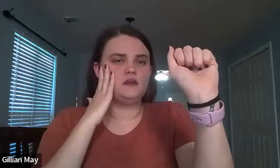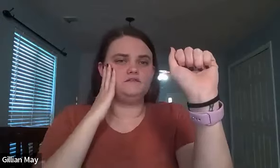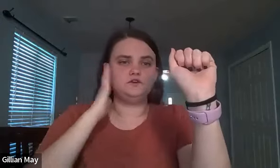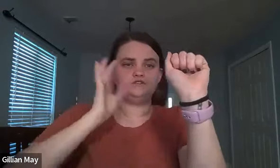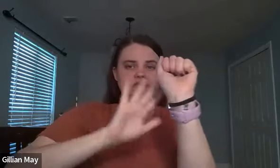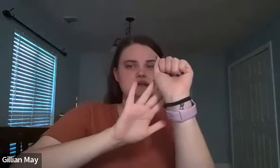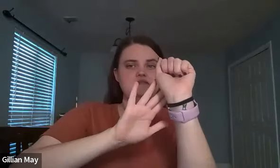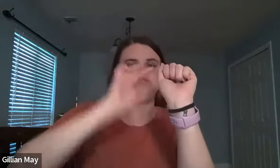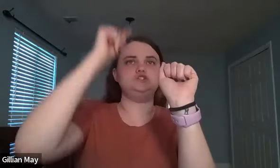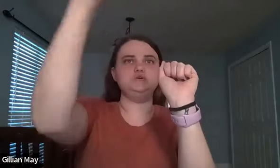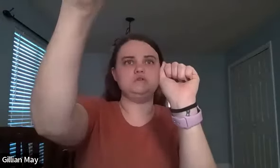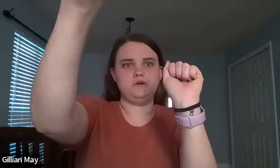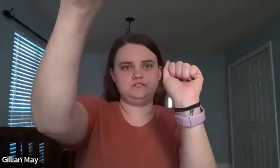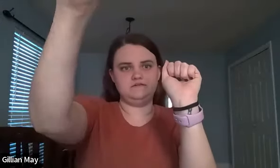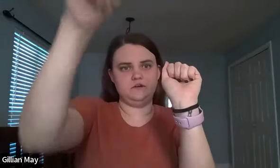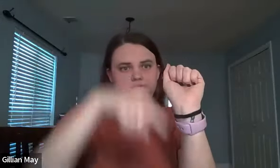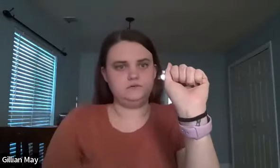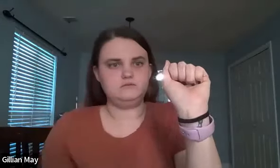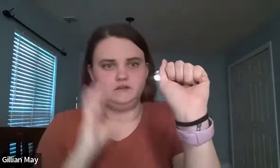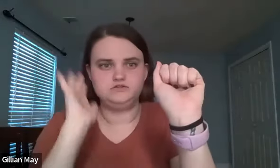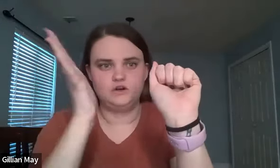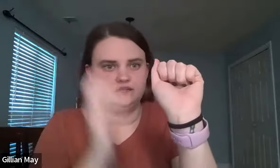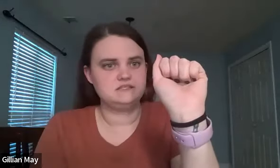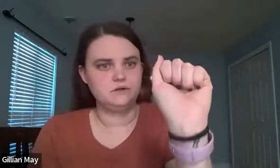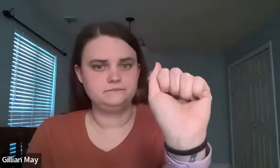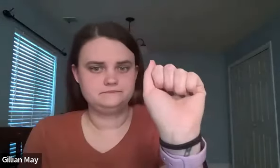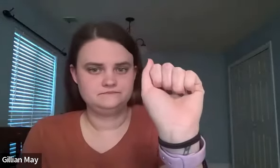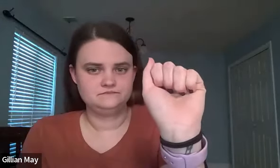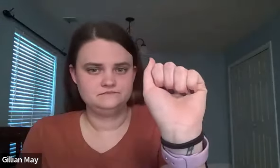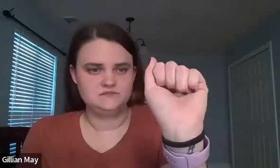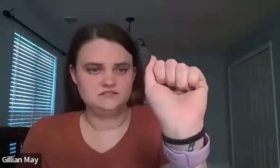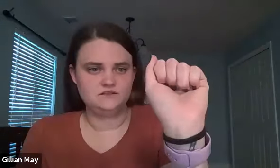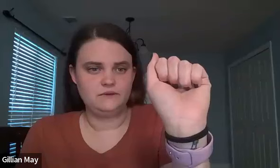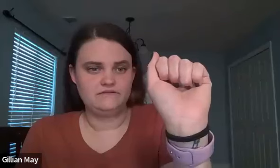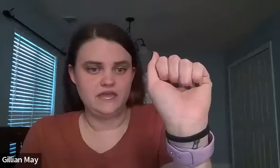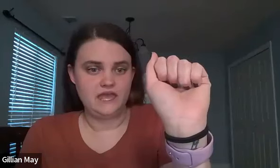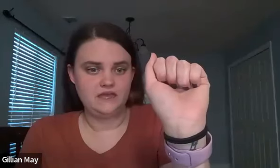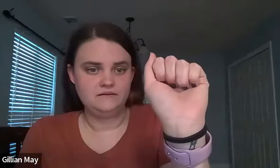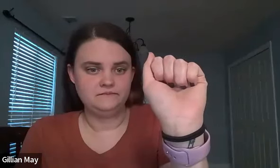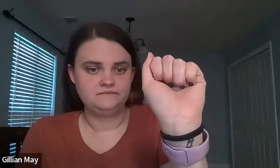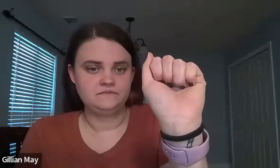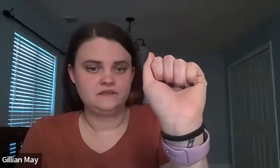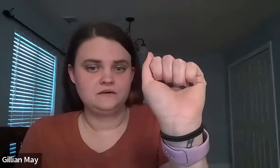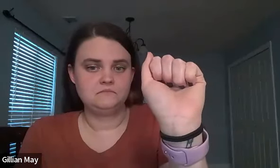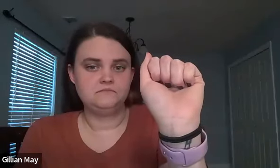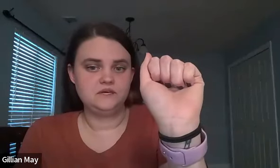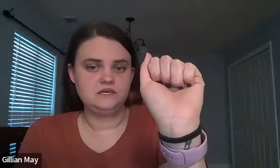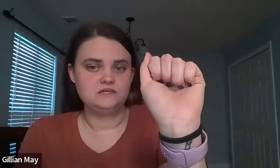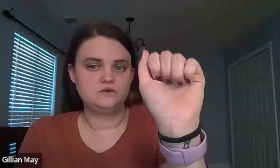it, if you're signing this to the person in front of you, like you're talking to someone. So we have A. B is going